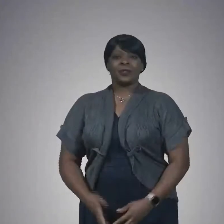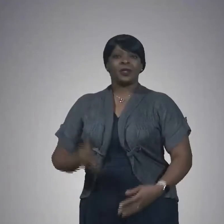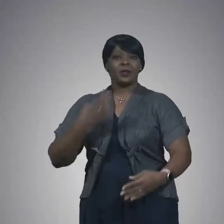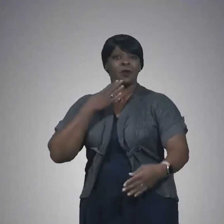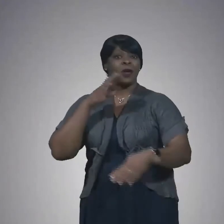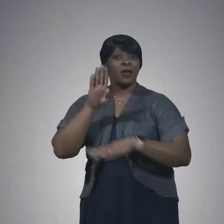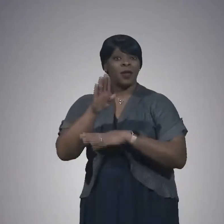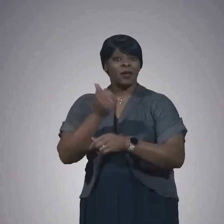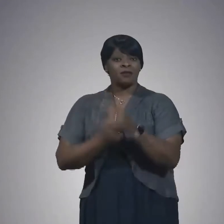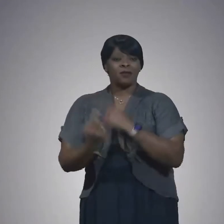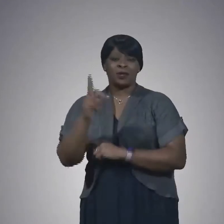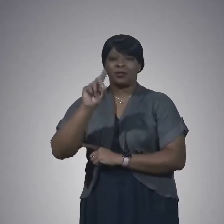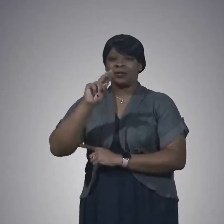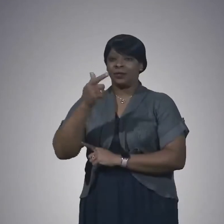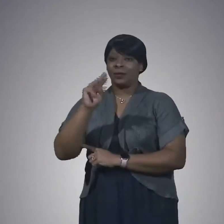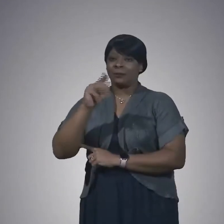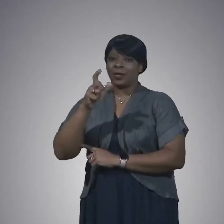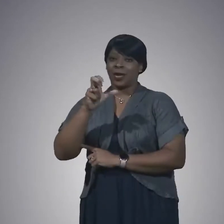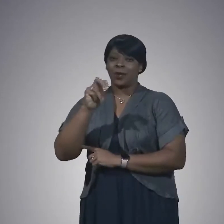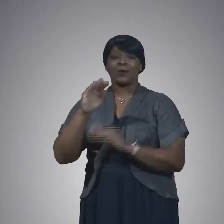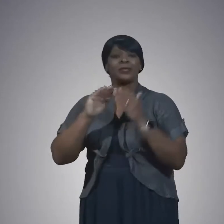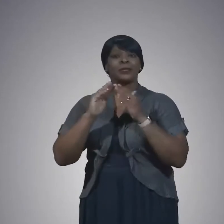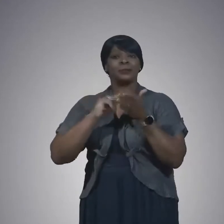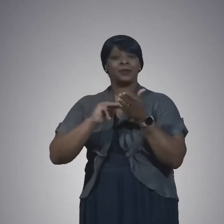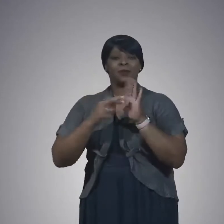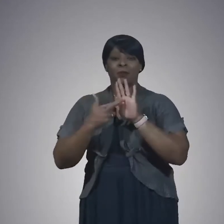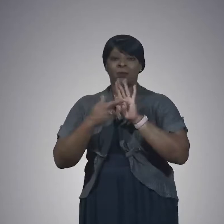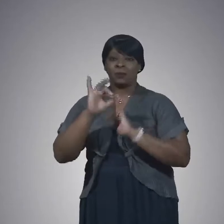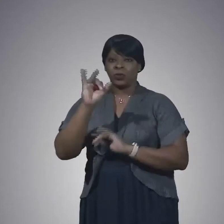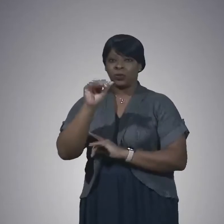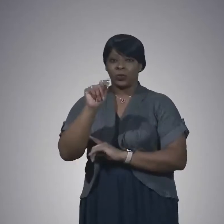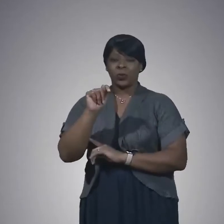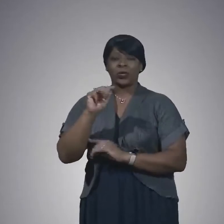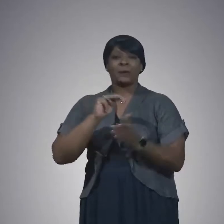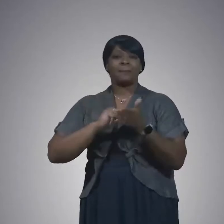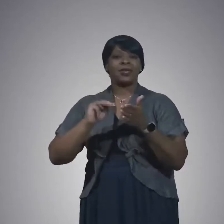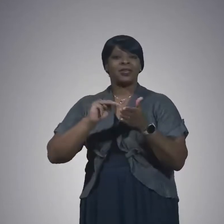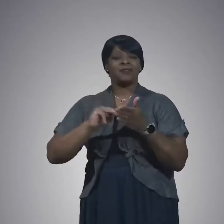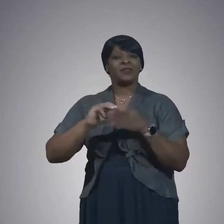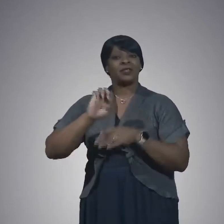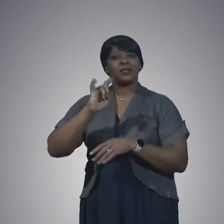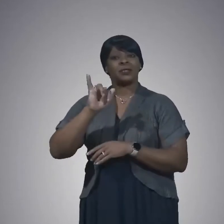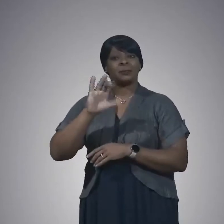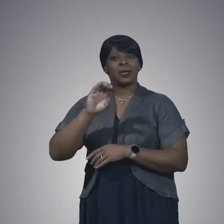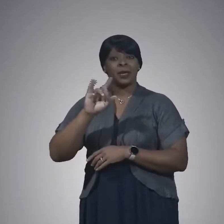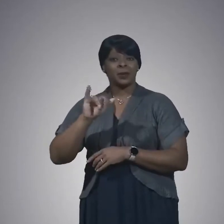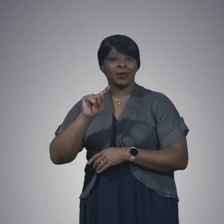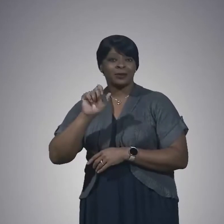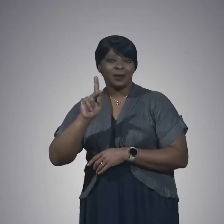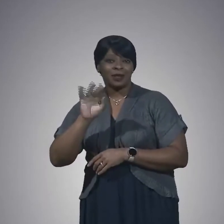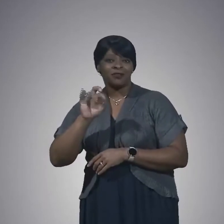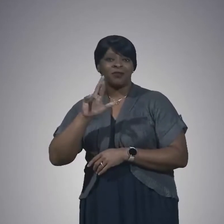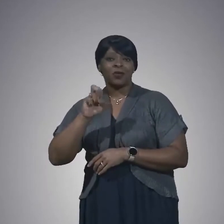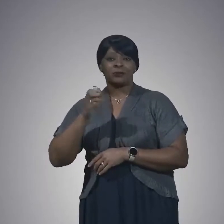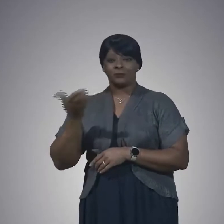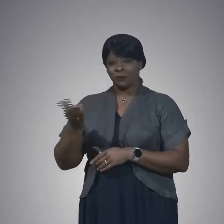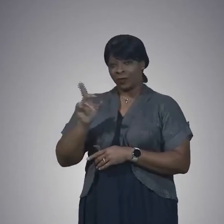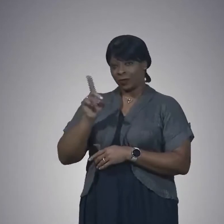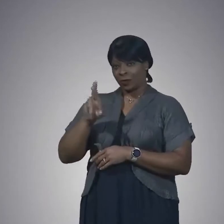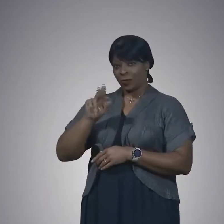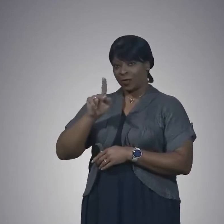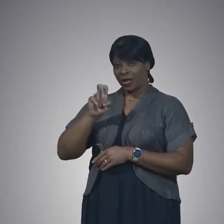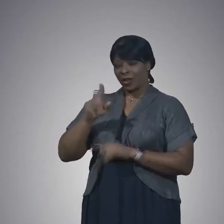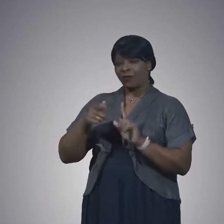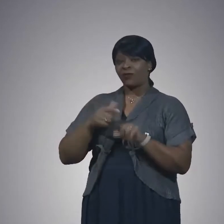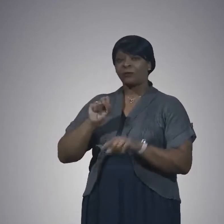Good afternoon, everybody. I'm Doug McGowen with the City of Memphis, here representing the joint Memphis and Shelby County Task Force. I'm joined today by Dr. Taylor from the